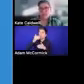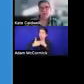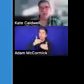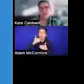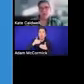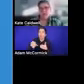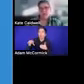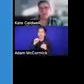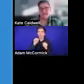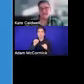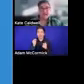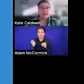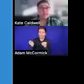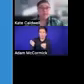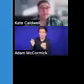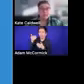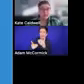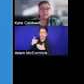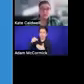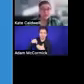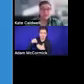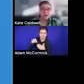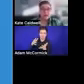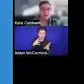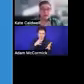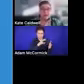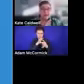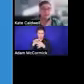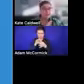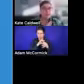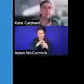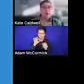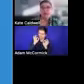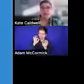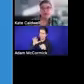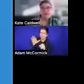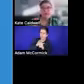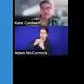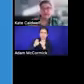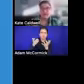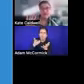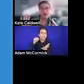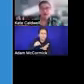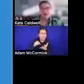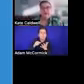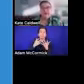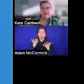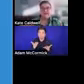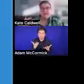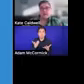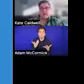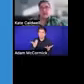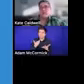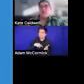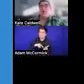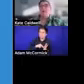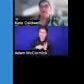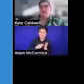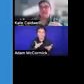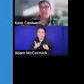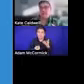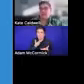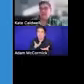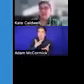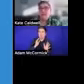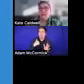the world the same. And we certainly don't all experience the law the same. The law doesn't apply to all of